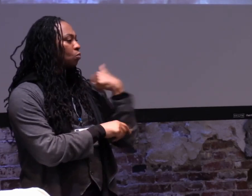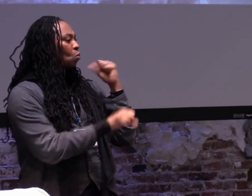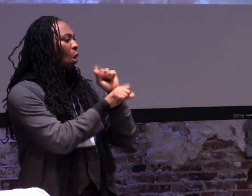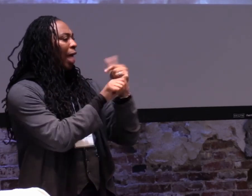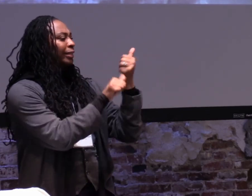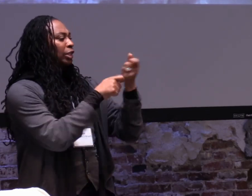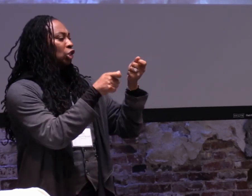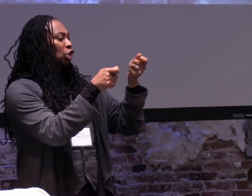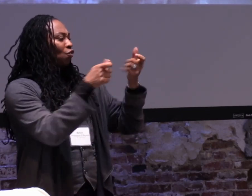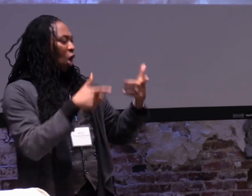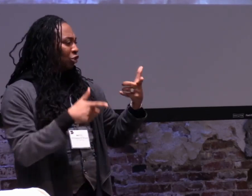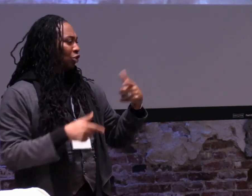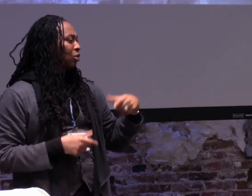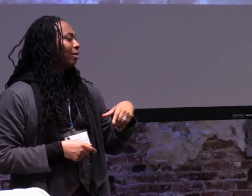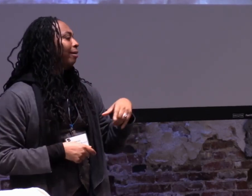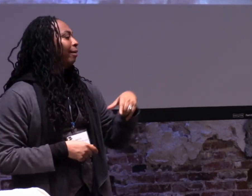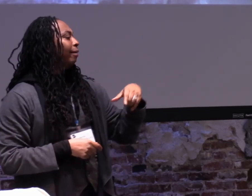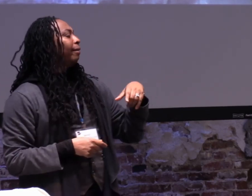until I met Tim.